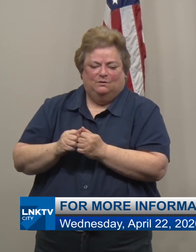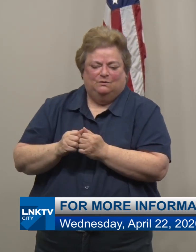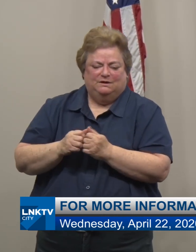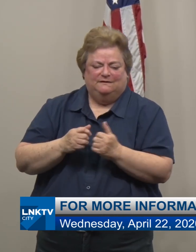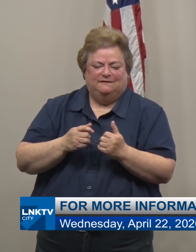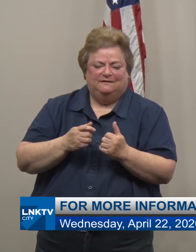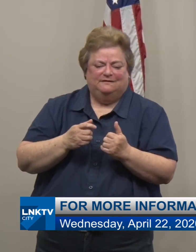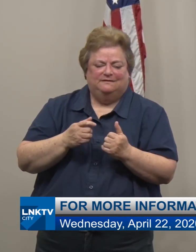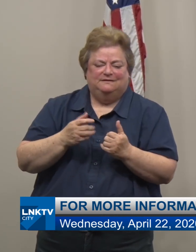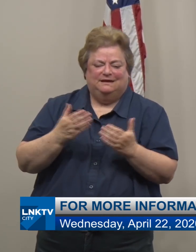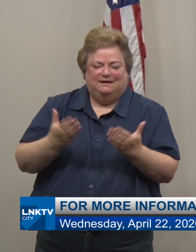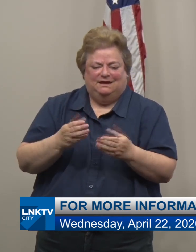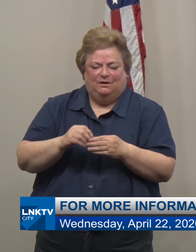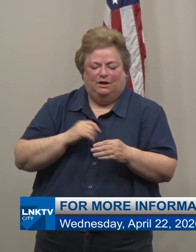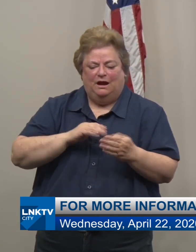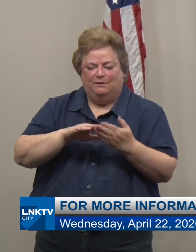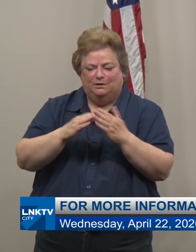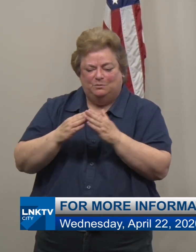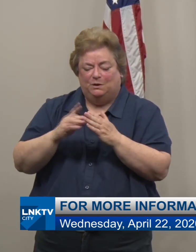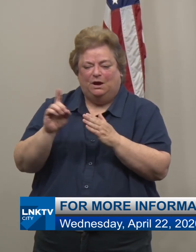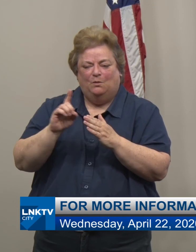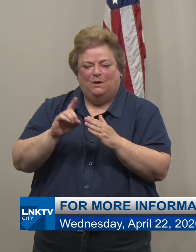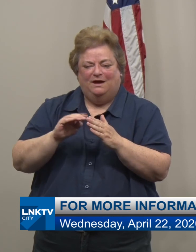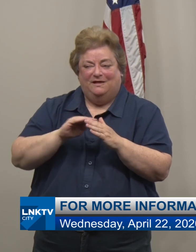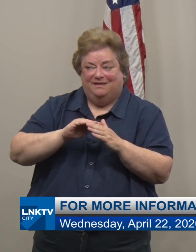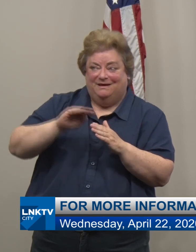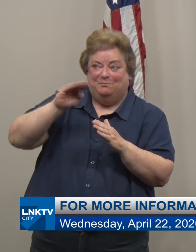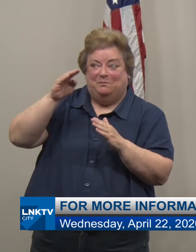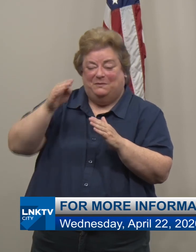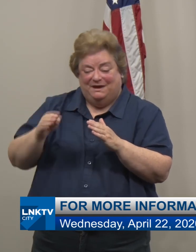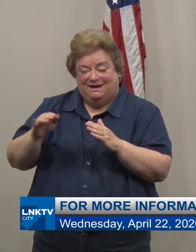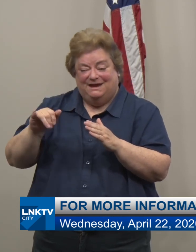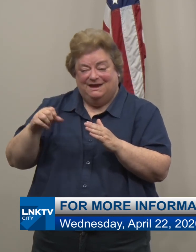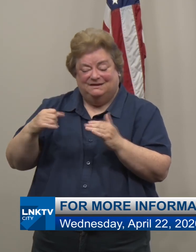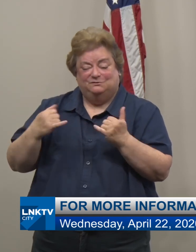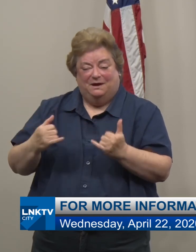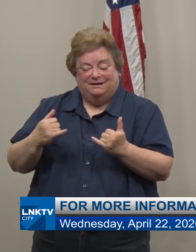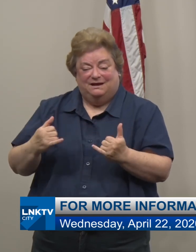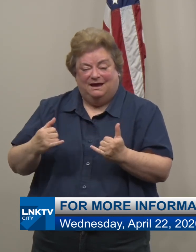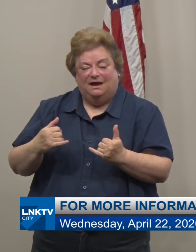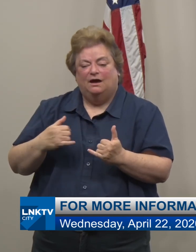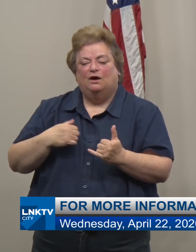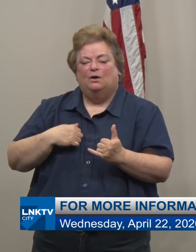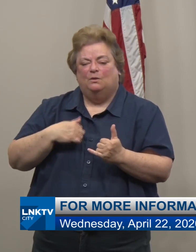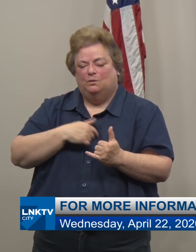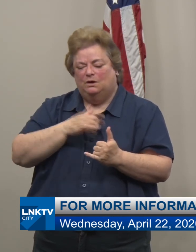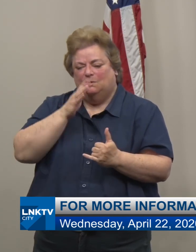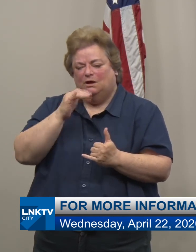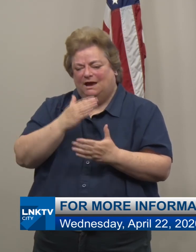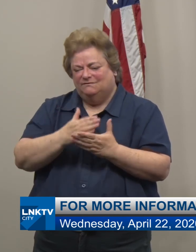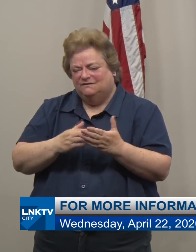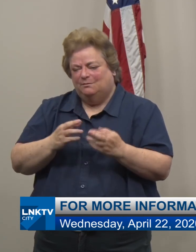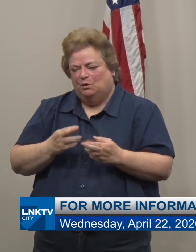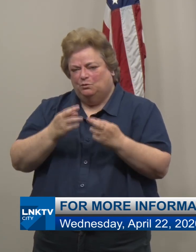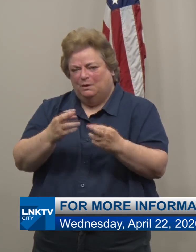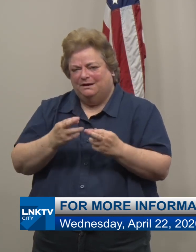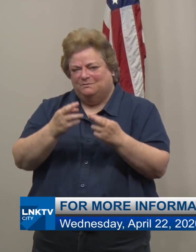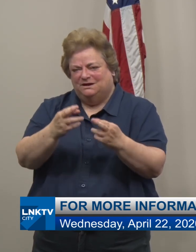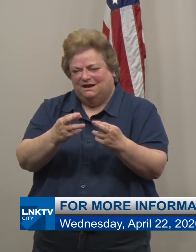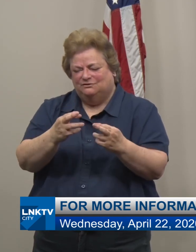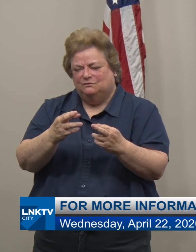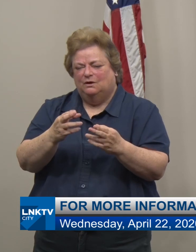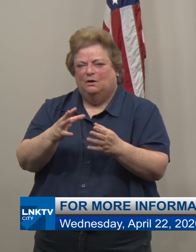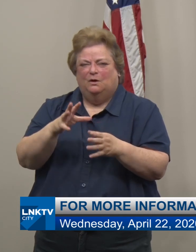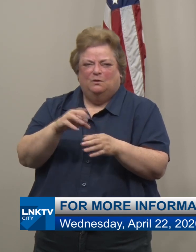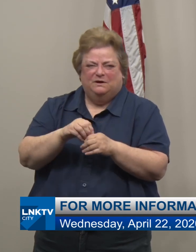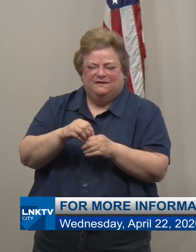our community and where that peak is. And we'll come out with some recommendations probably in the